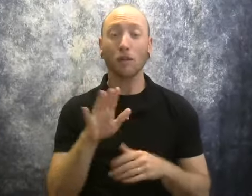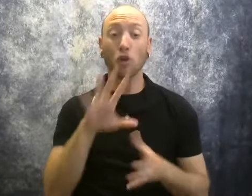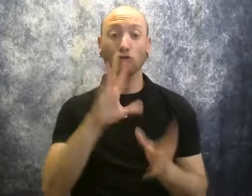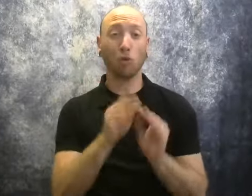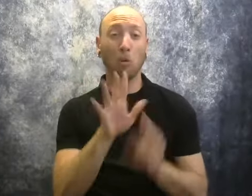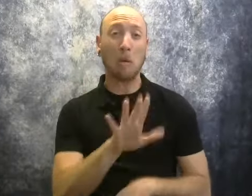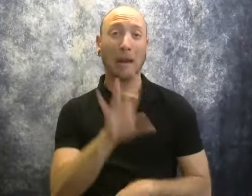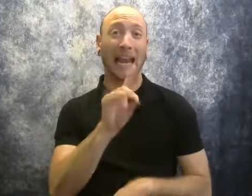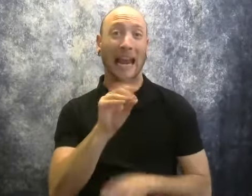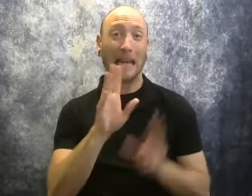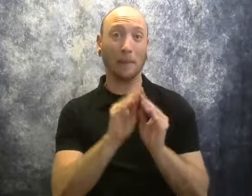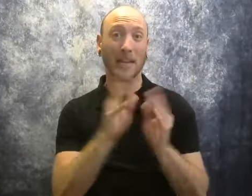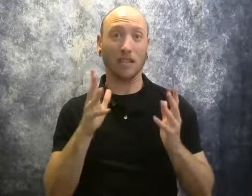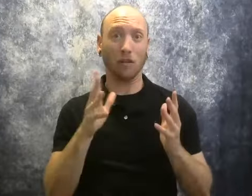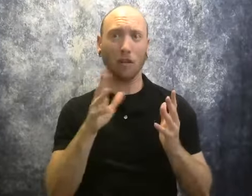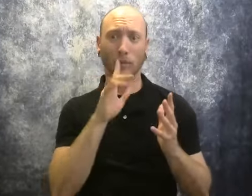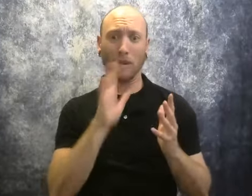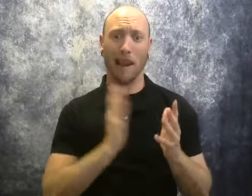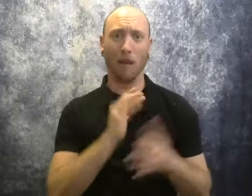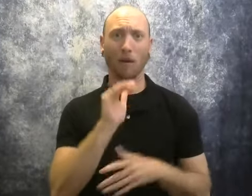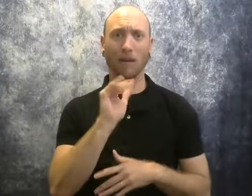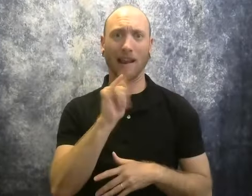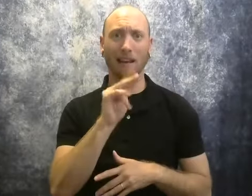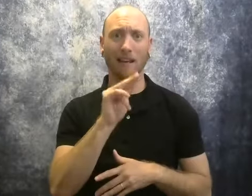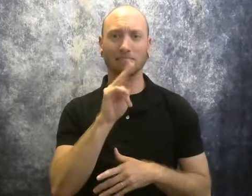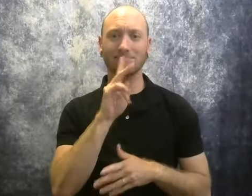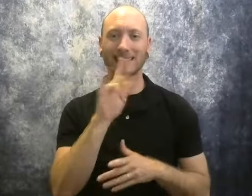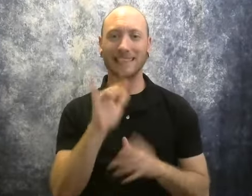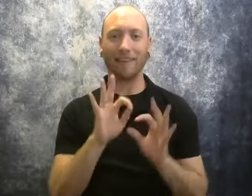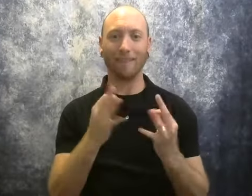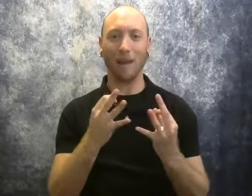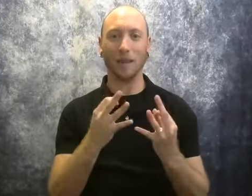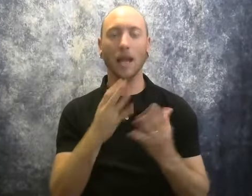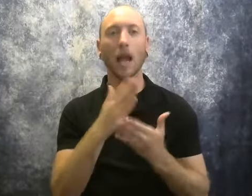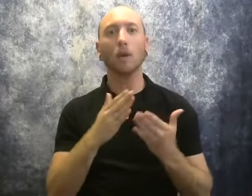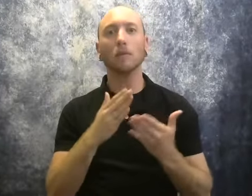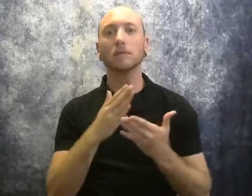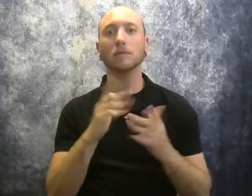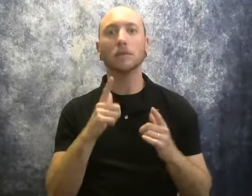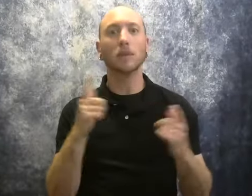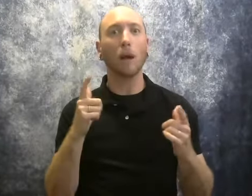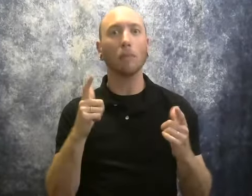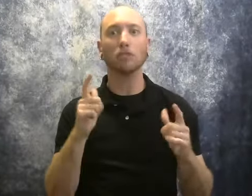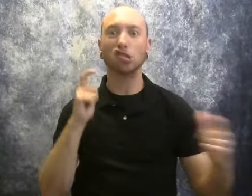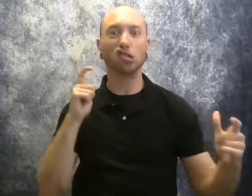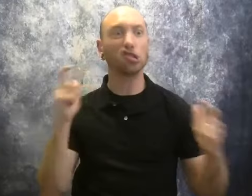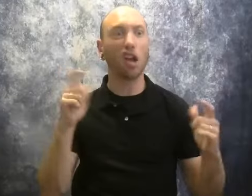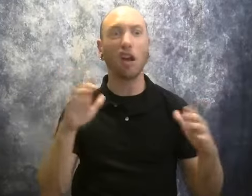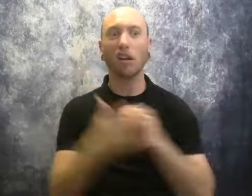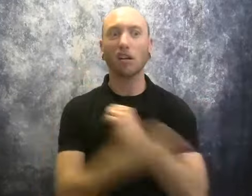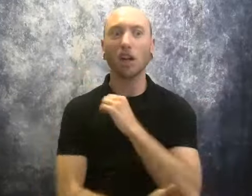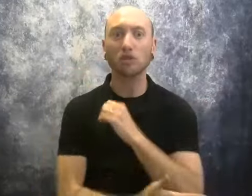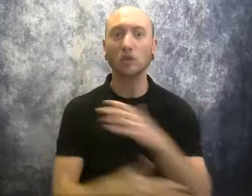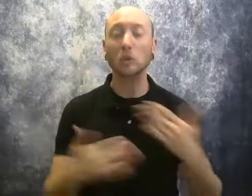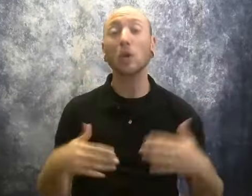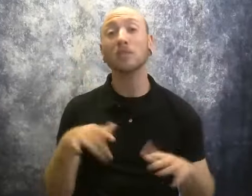we'd be lucky. We probably have 80 meetings in New Zealand. It's like a big family, really, unlike some of your bigger counterparts. So if you